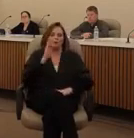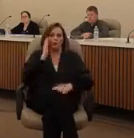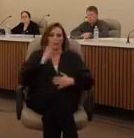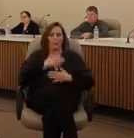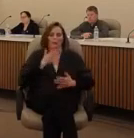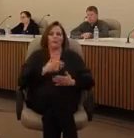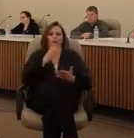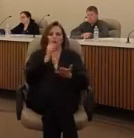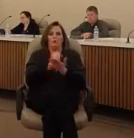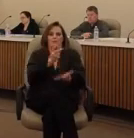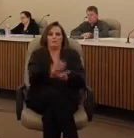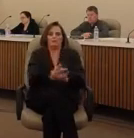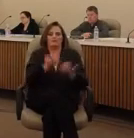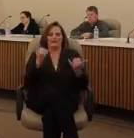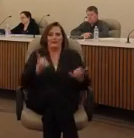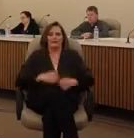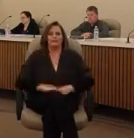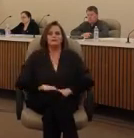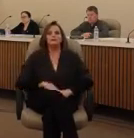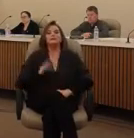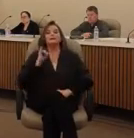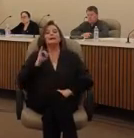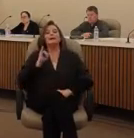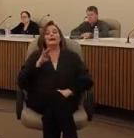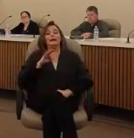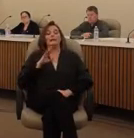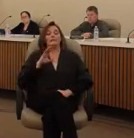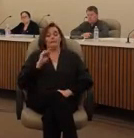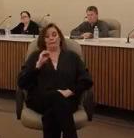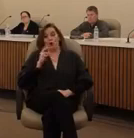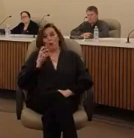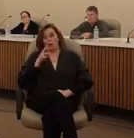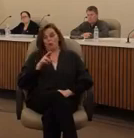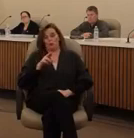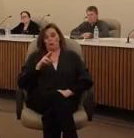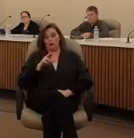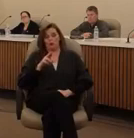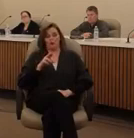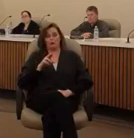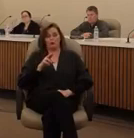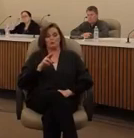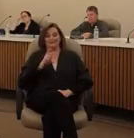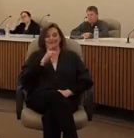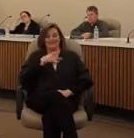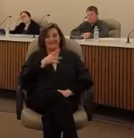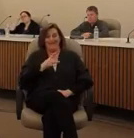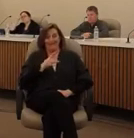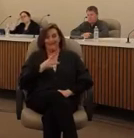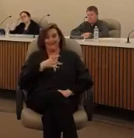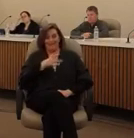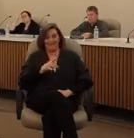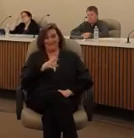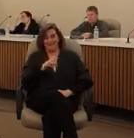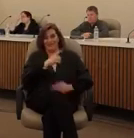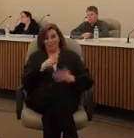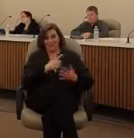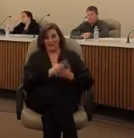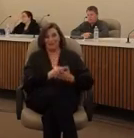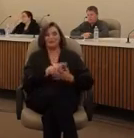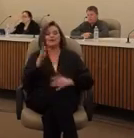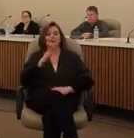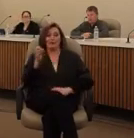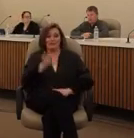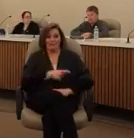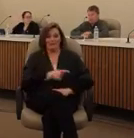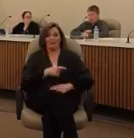today. And if the applicant finds that those hours are not sufficient, they can come back and request